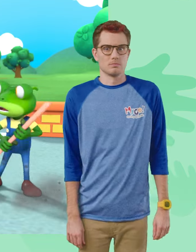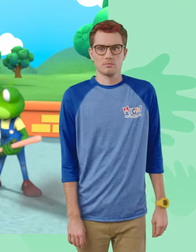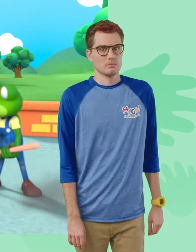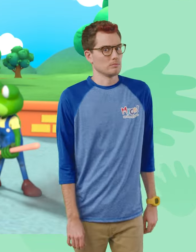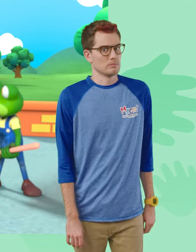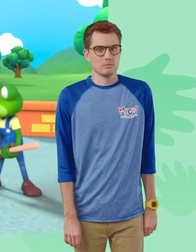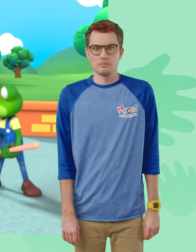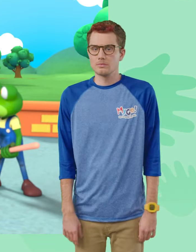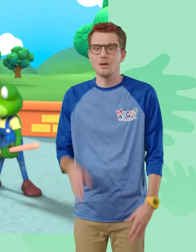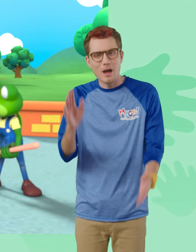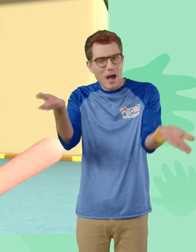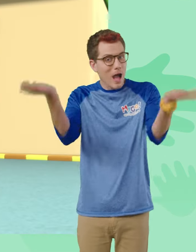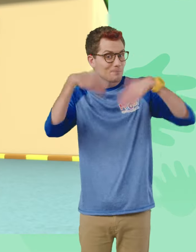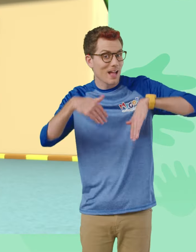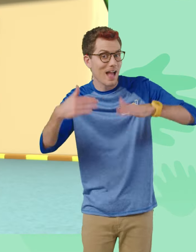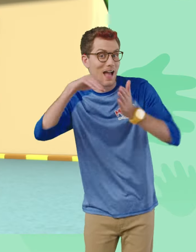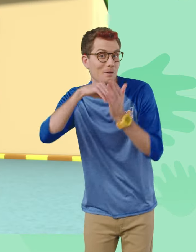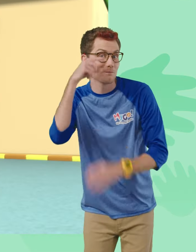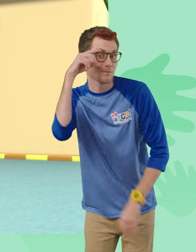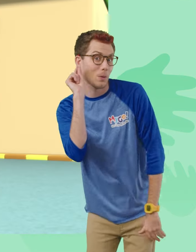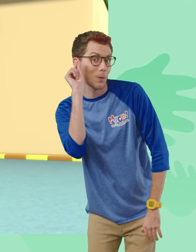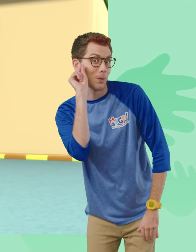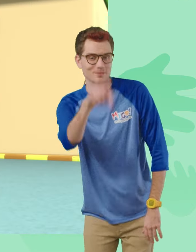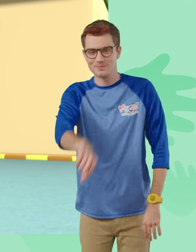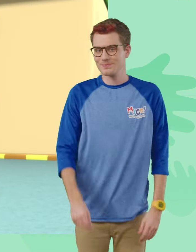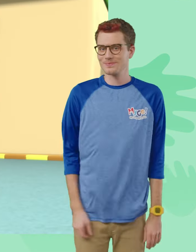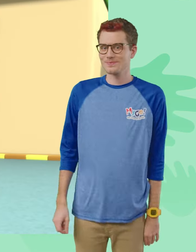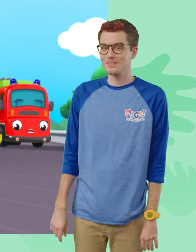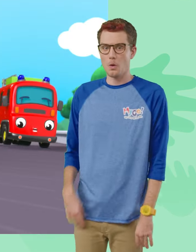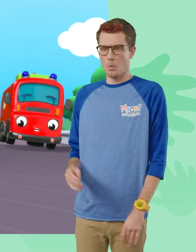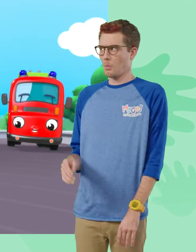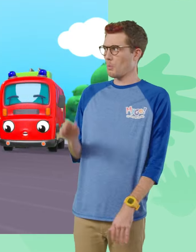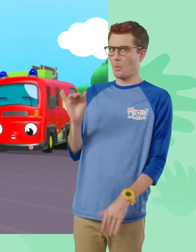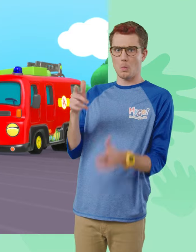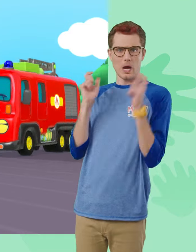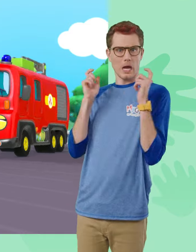Come again, Felicity. That was quick.